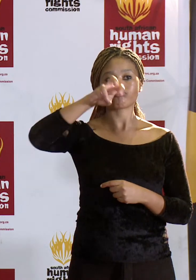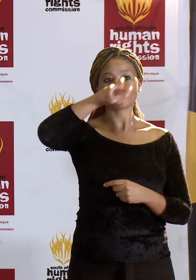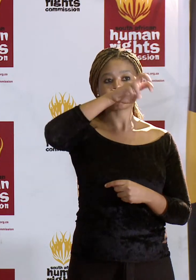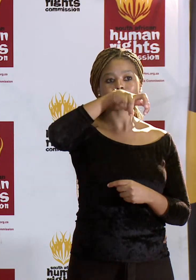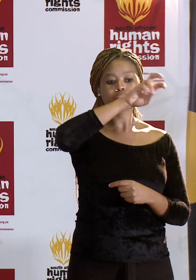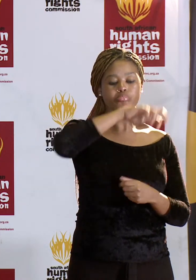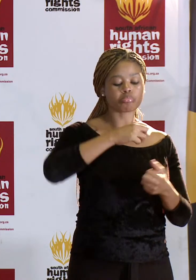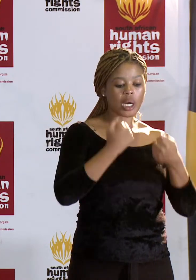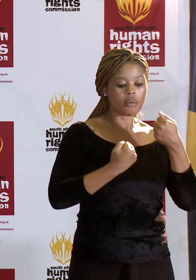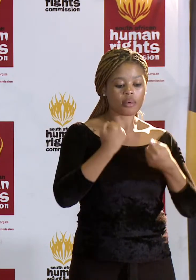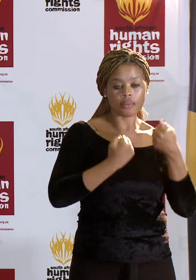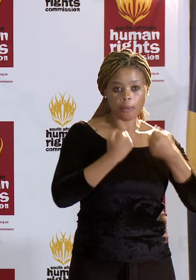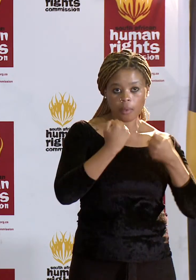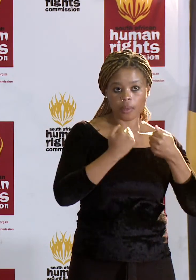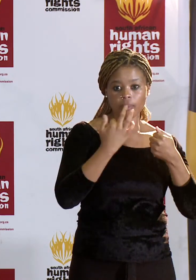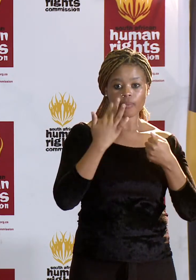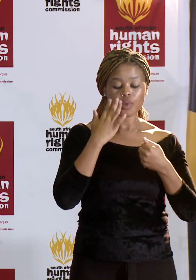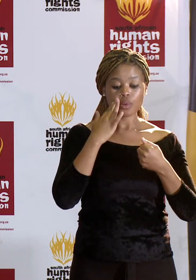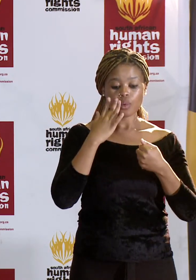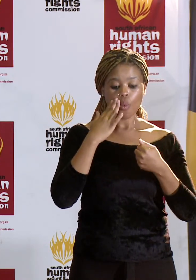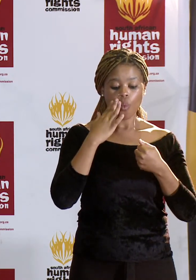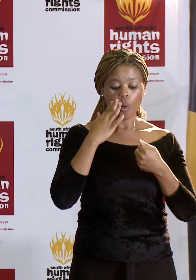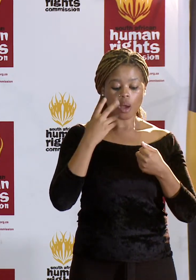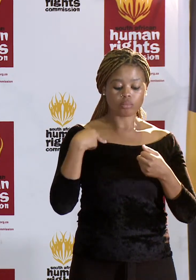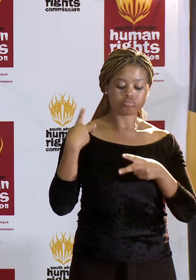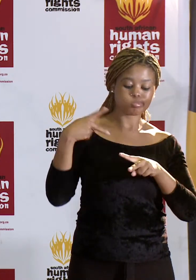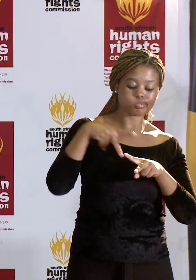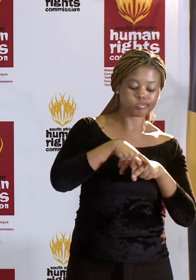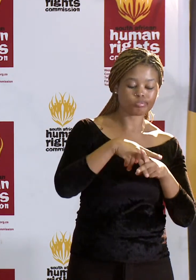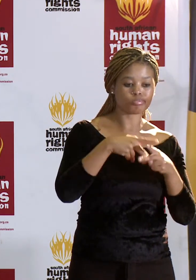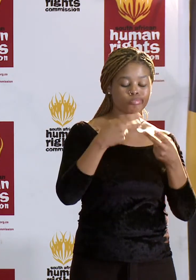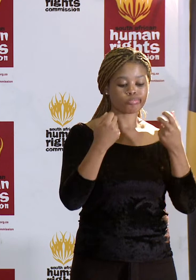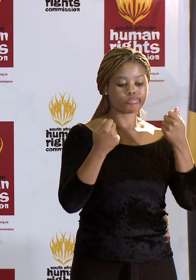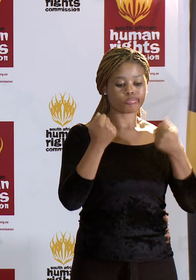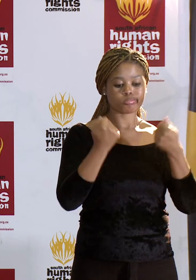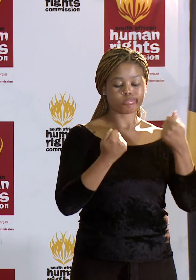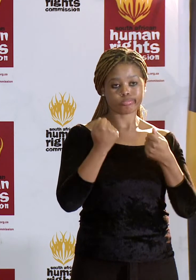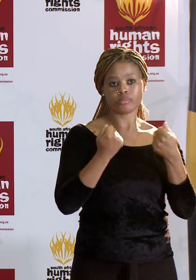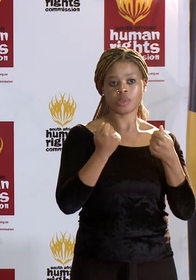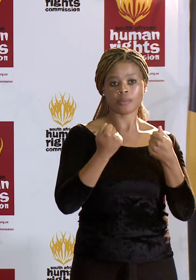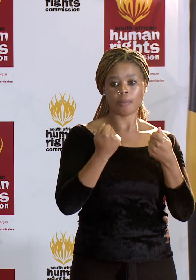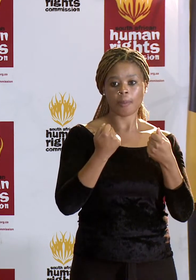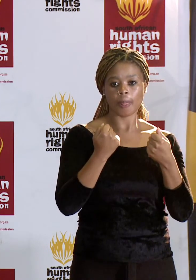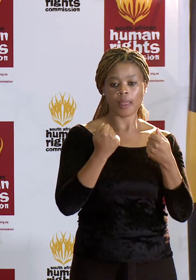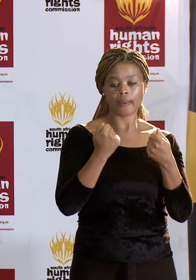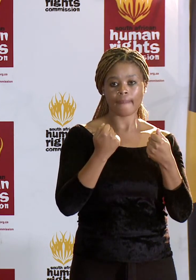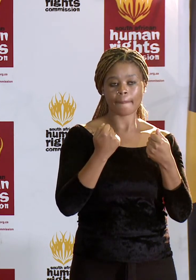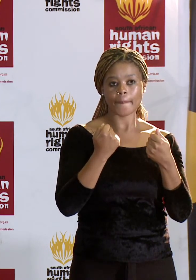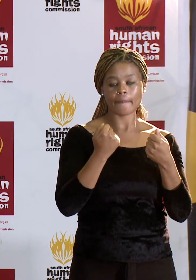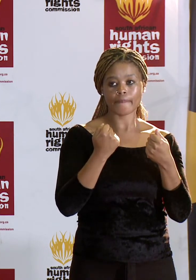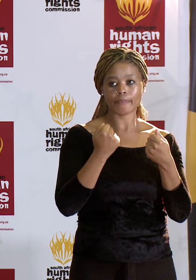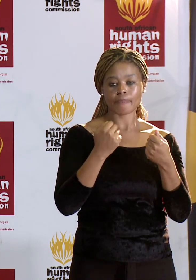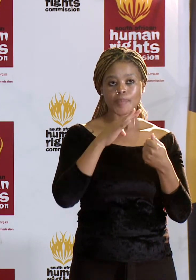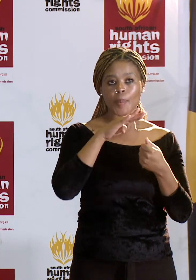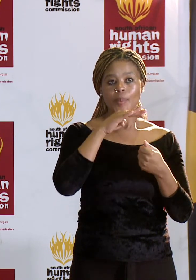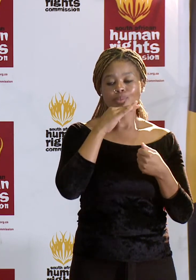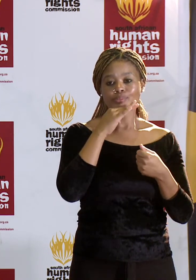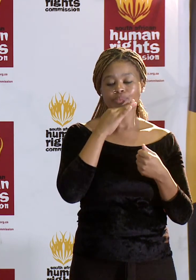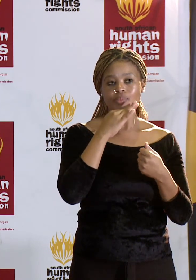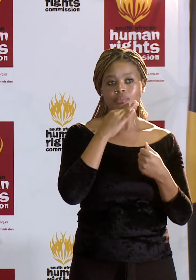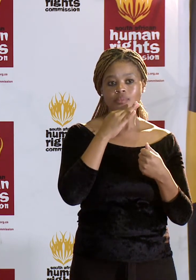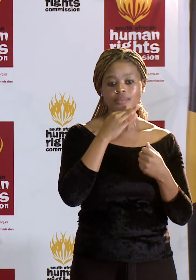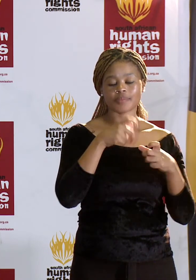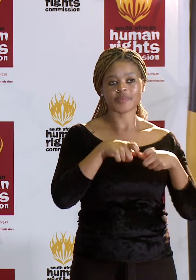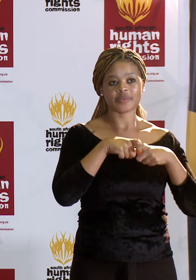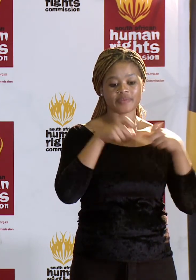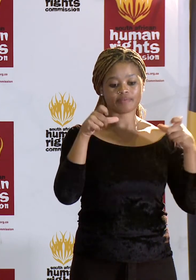in a car, the moment we get into the car and I'm driving, they get busy. So it